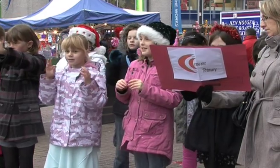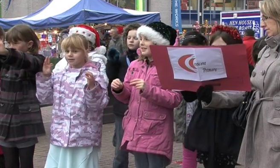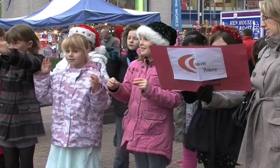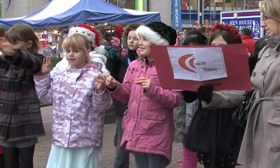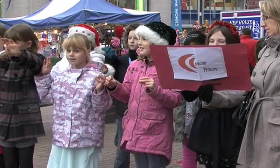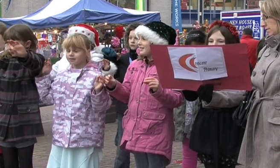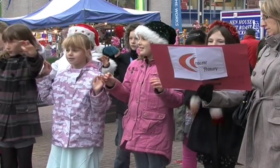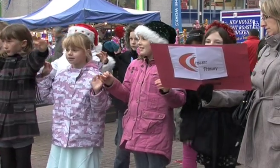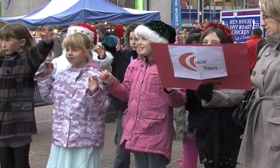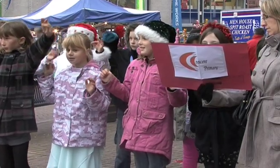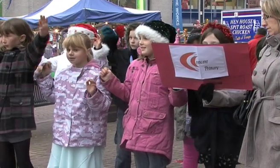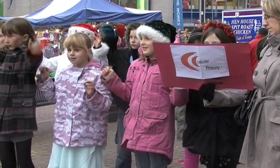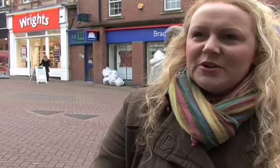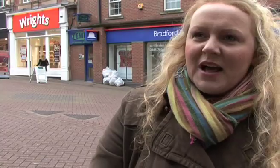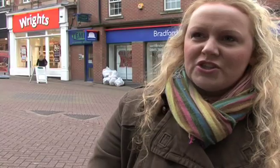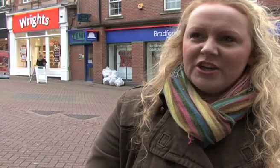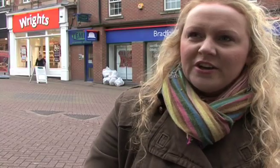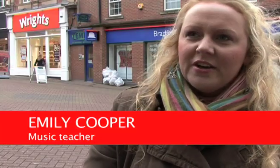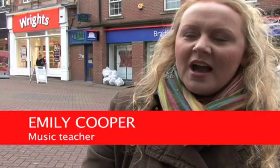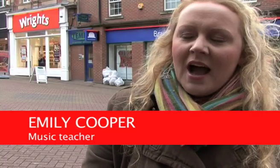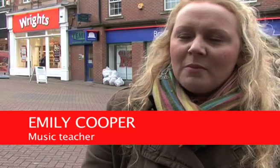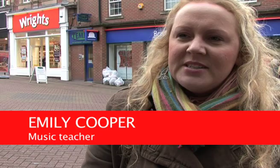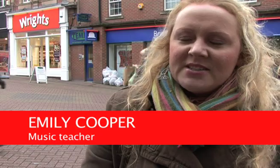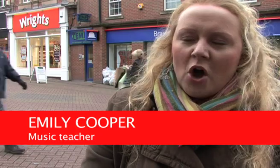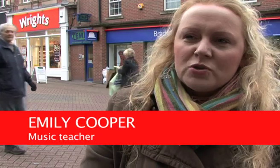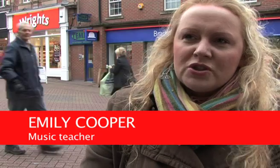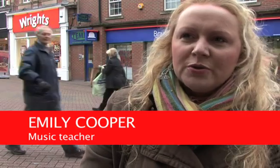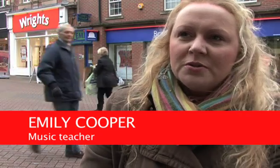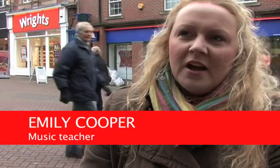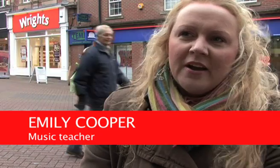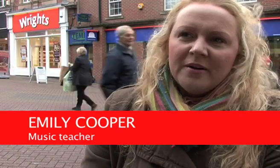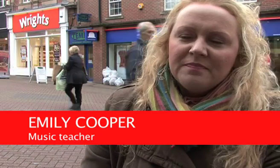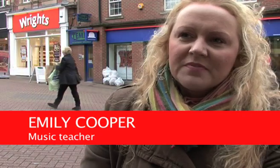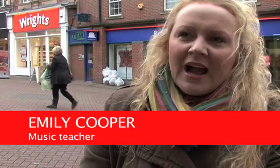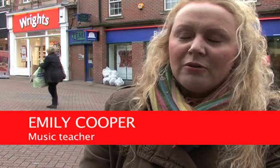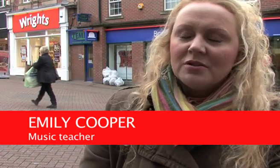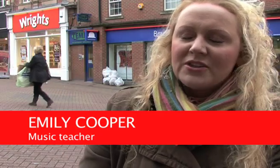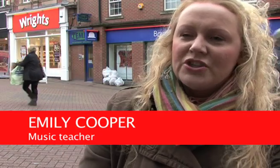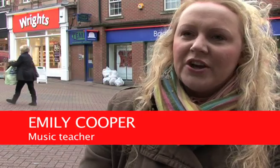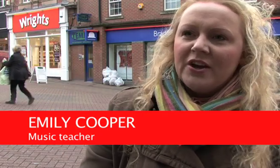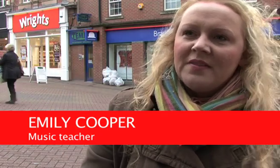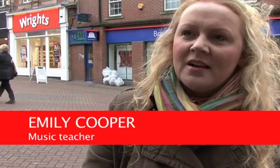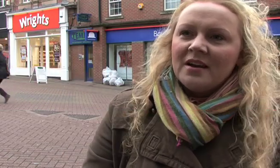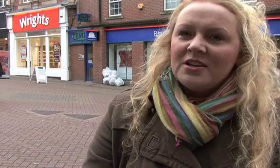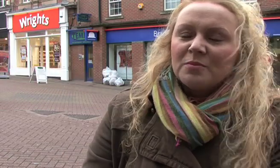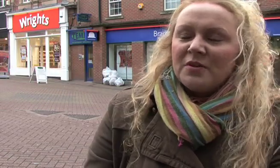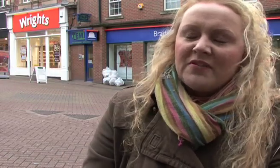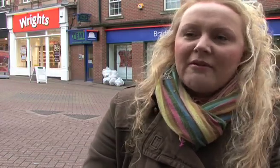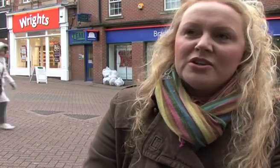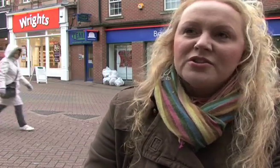It was something that somebody introduced me to last year. We did it as a whole school carol last year and then it's something that we've carried on